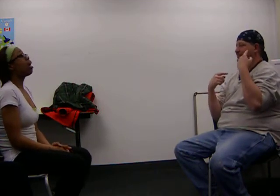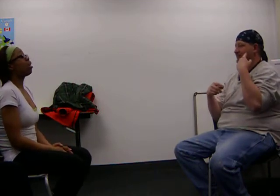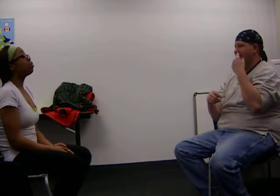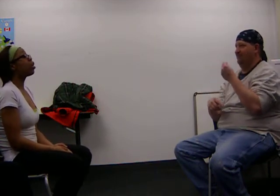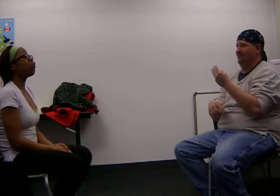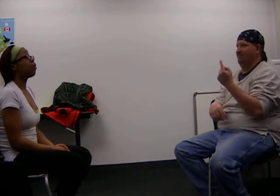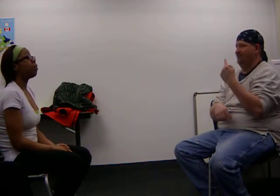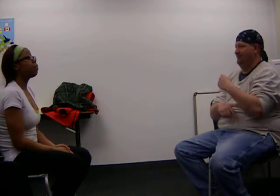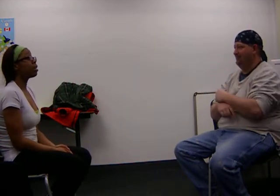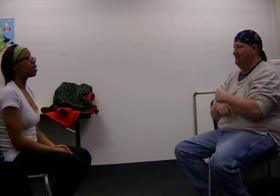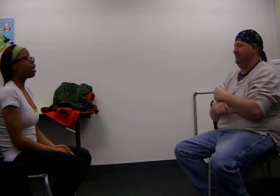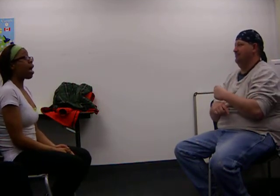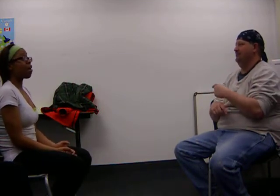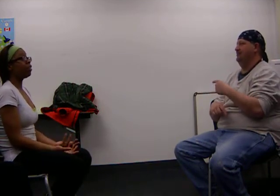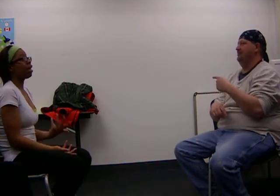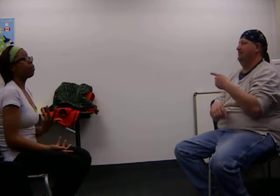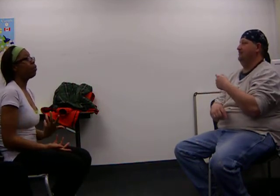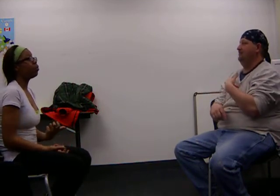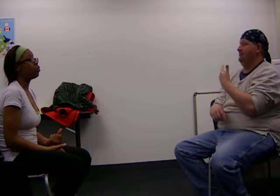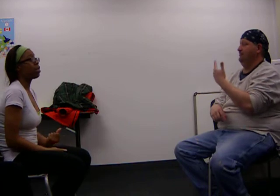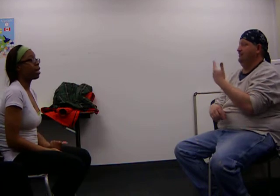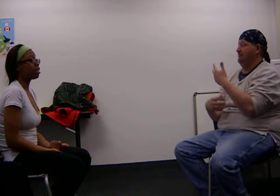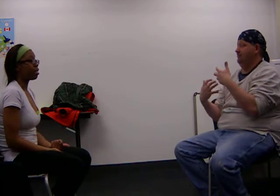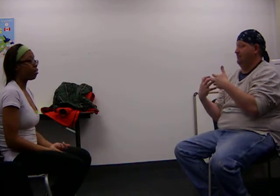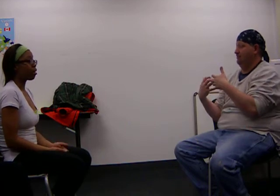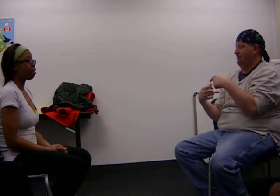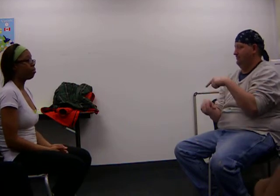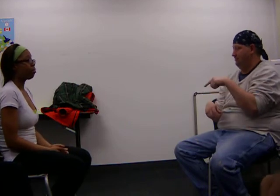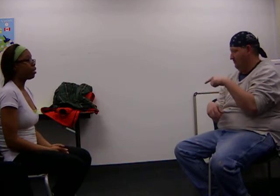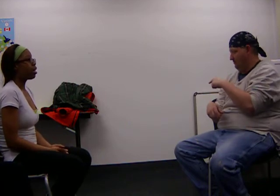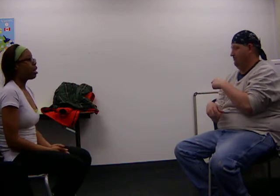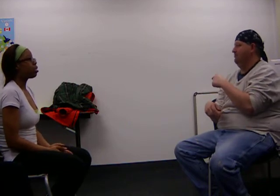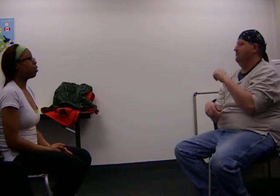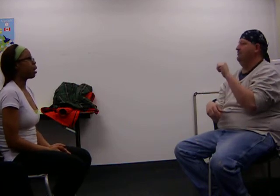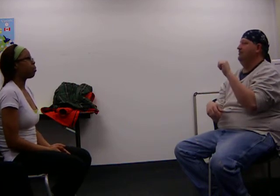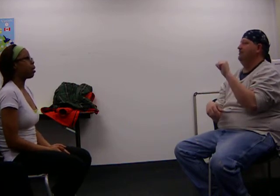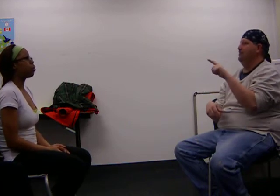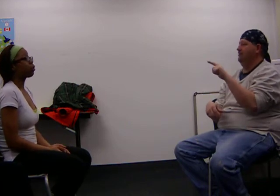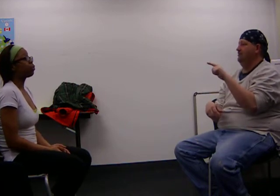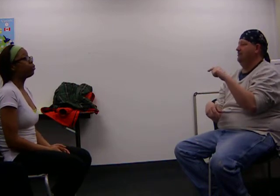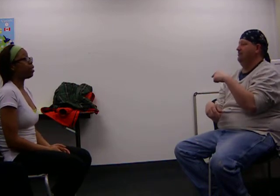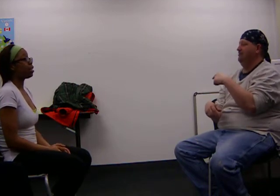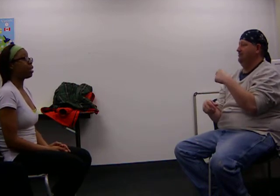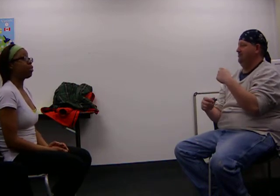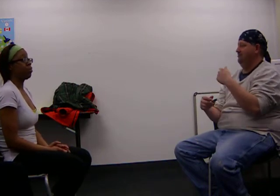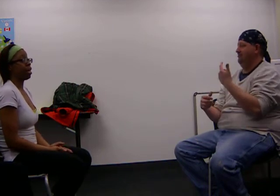And it was overwhelming because every day people use ASL there. So like my 3 roommates, they use